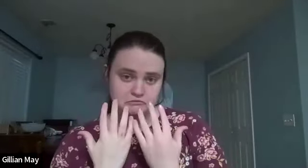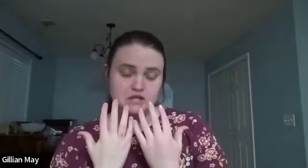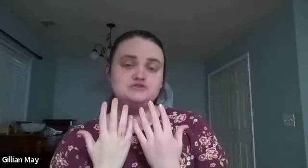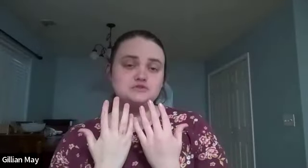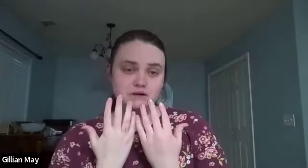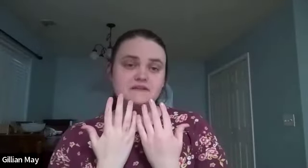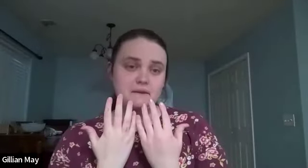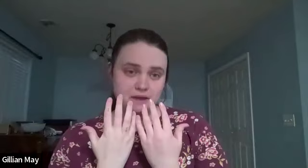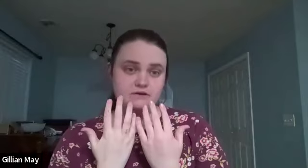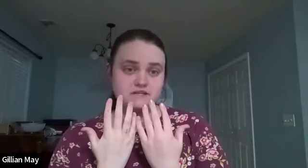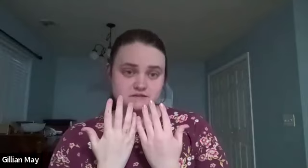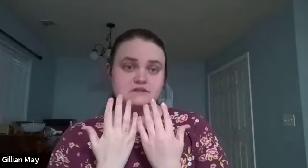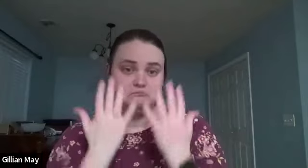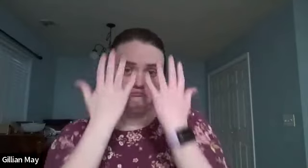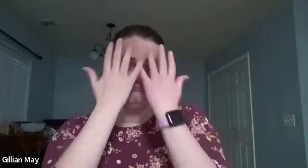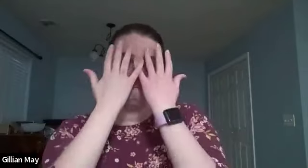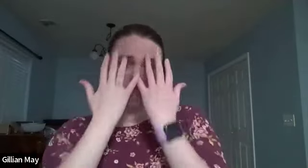And you do want to get that pouty face with it.